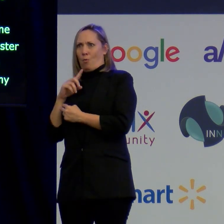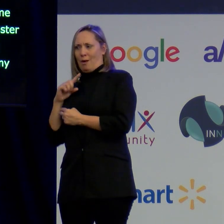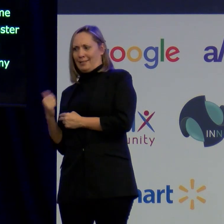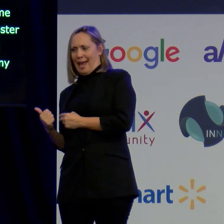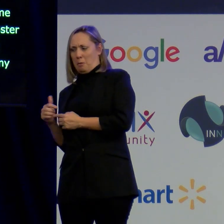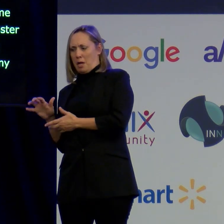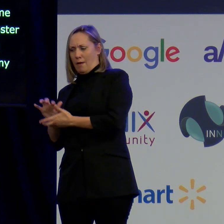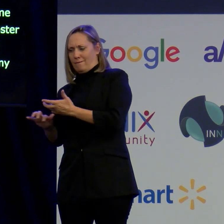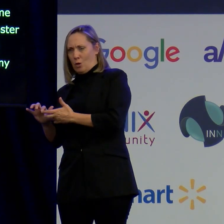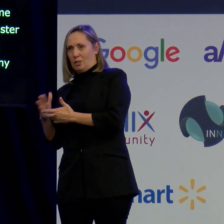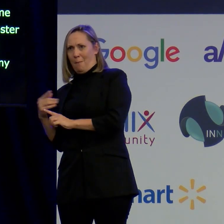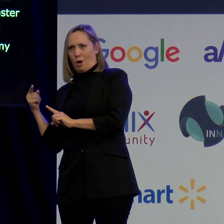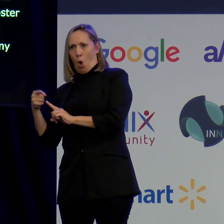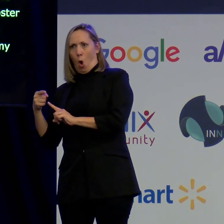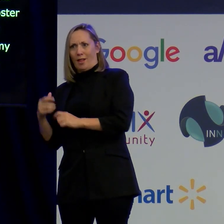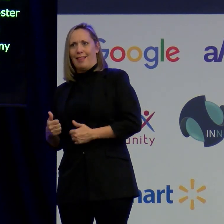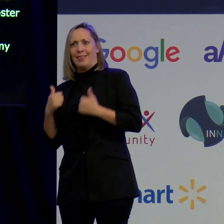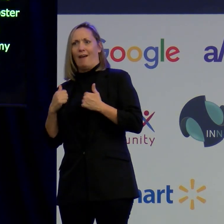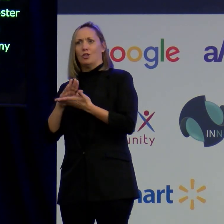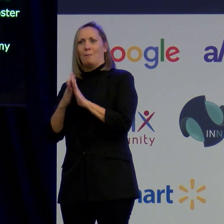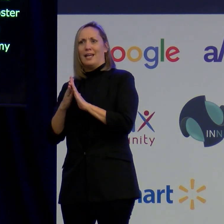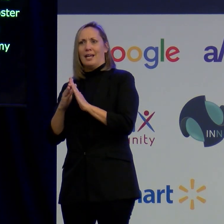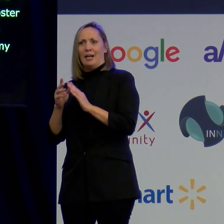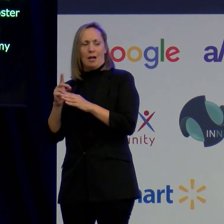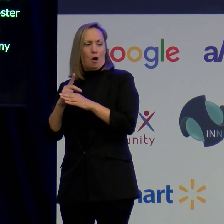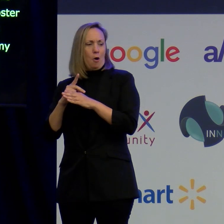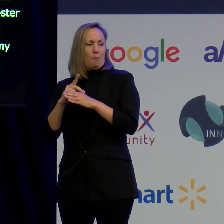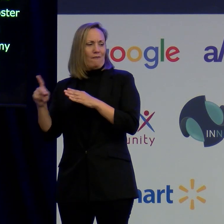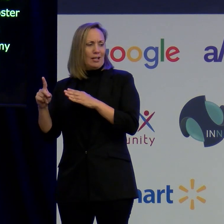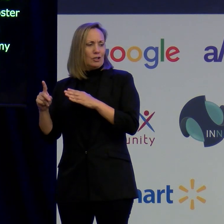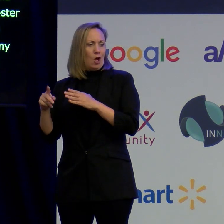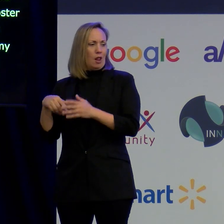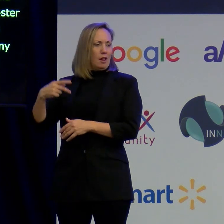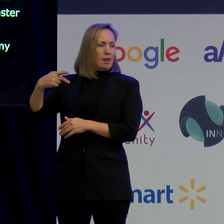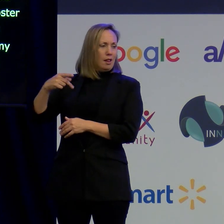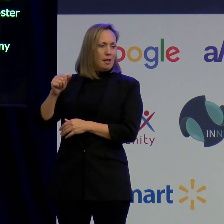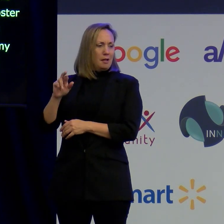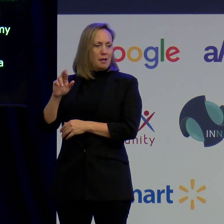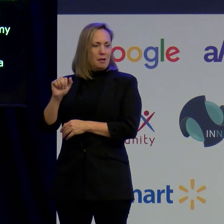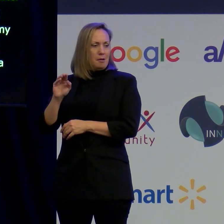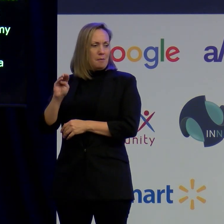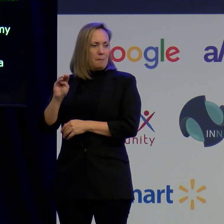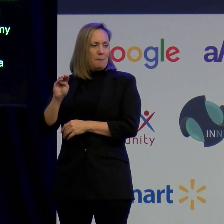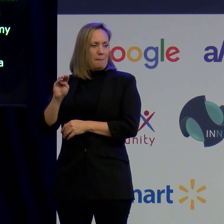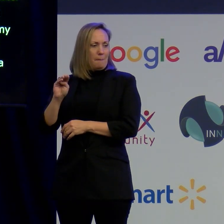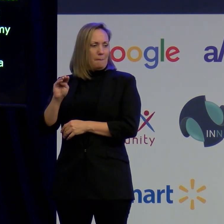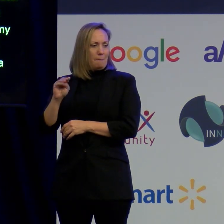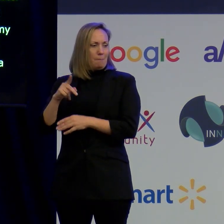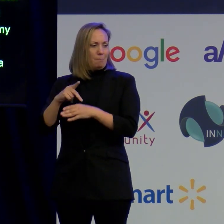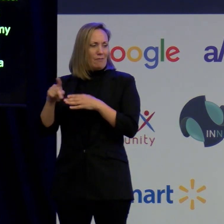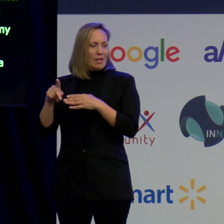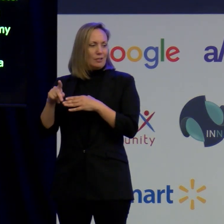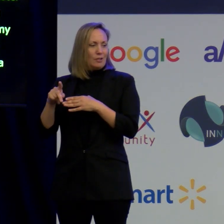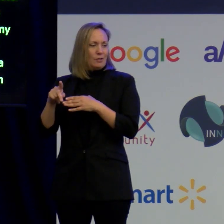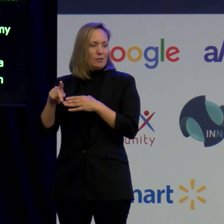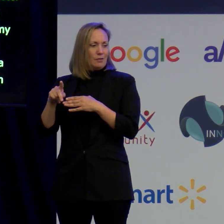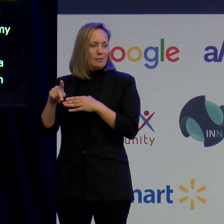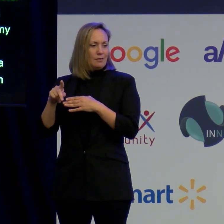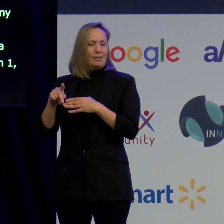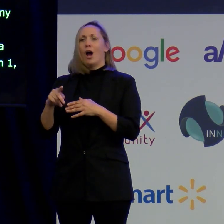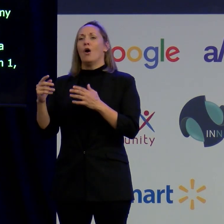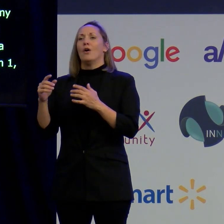My goal in life was to be a professional clarinetist, folks. That was my option one. My option two